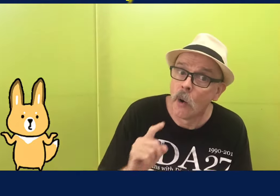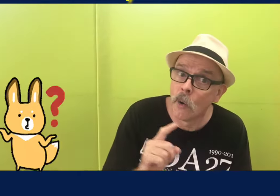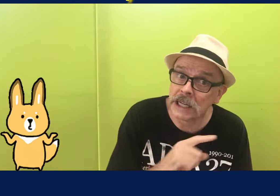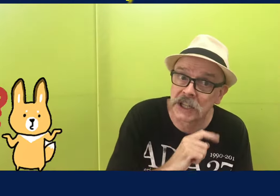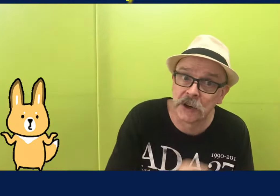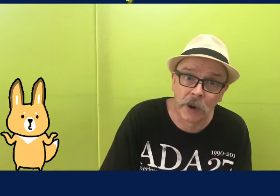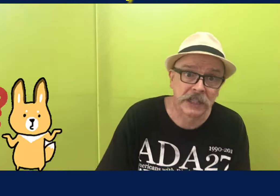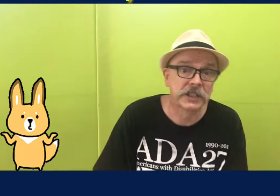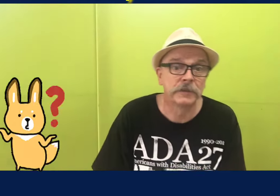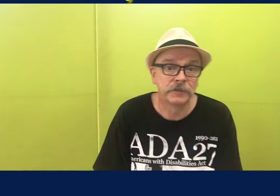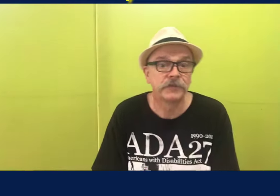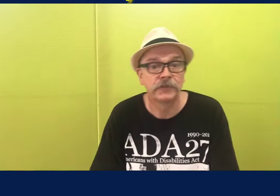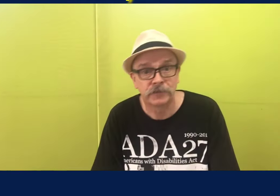What do you want?